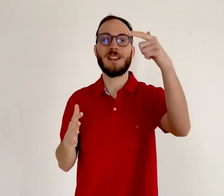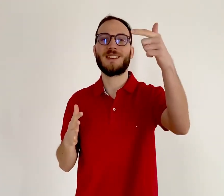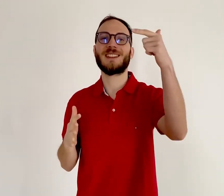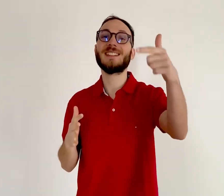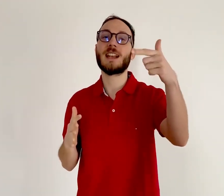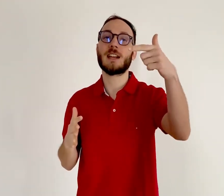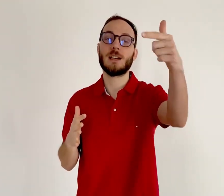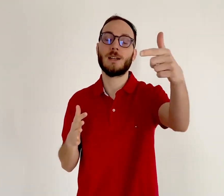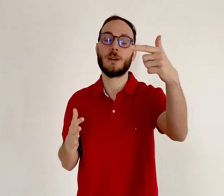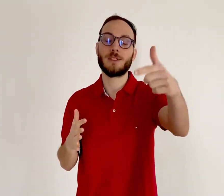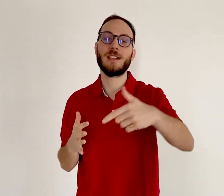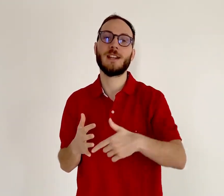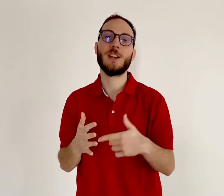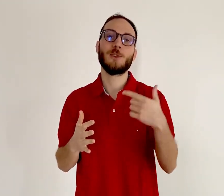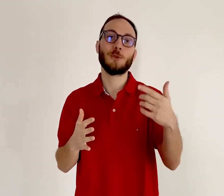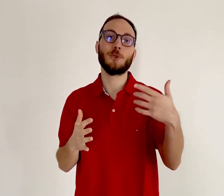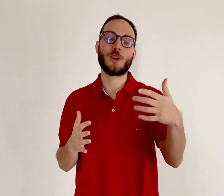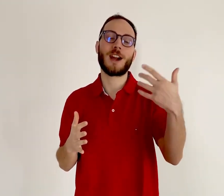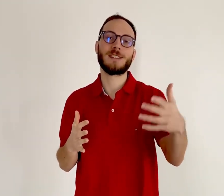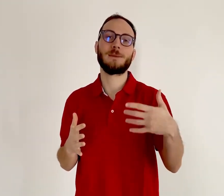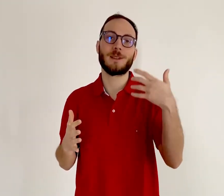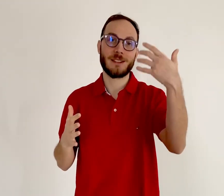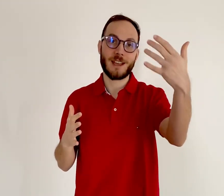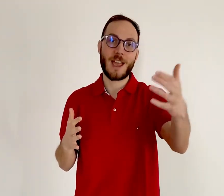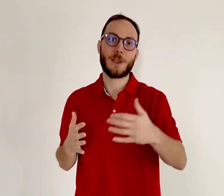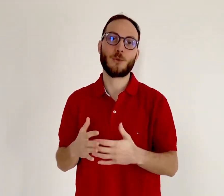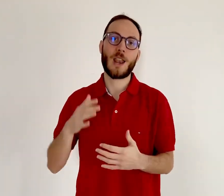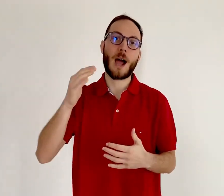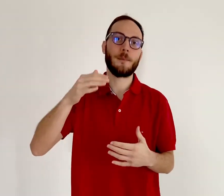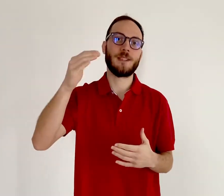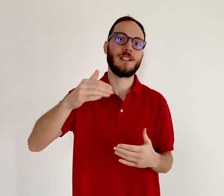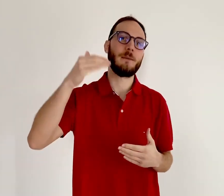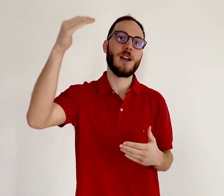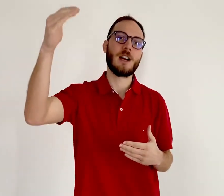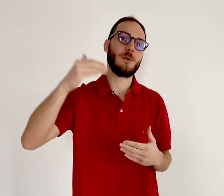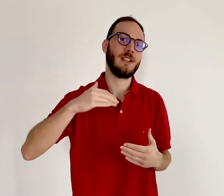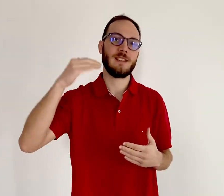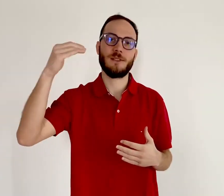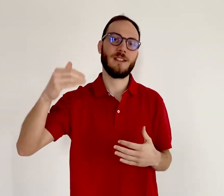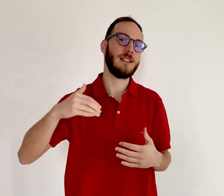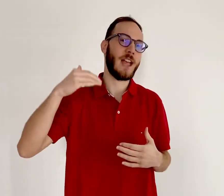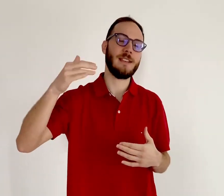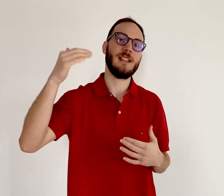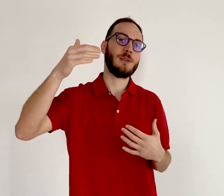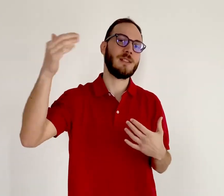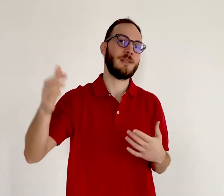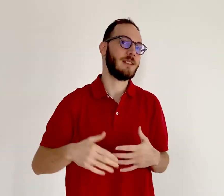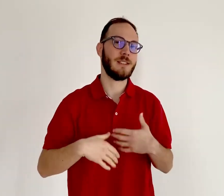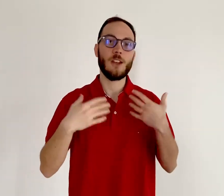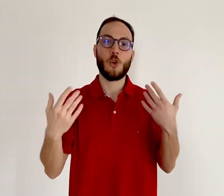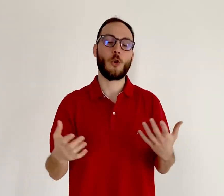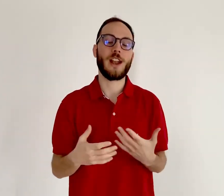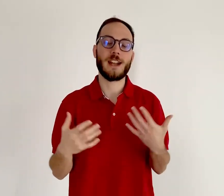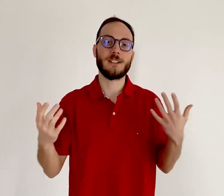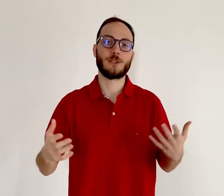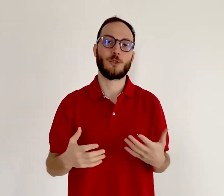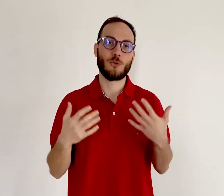even sell hosting to your customers as well upsell them hosting services seo services or any other sort of